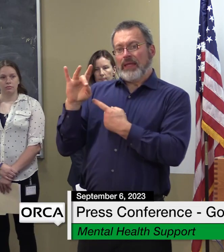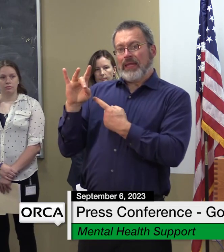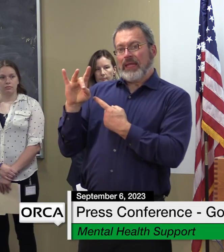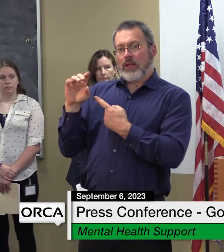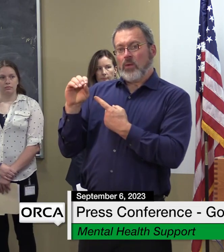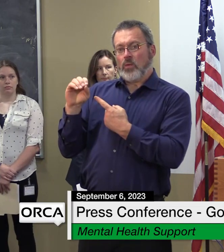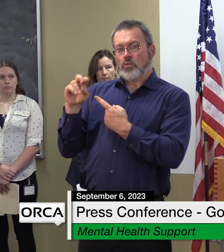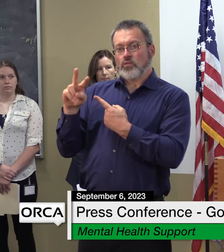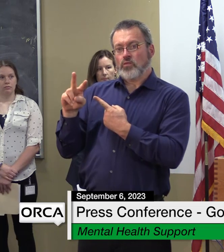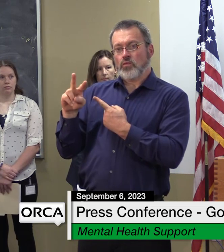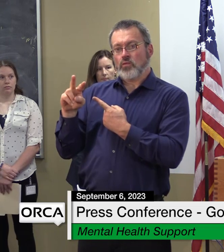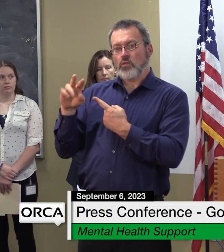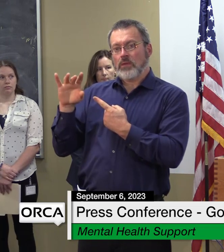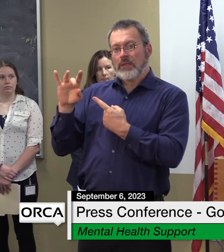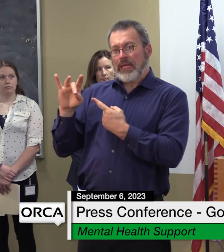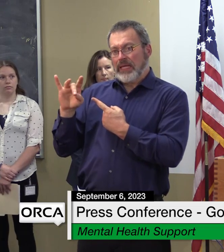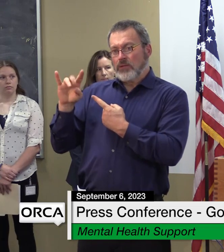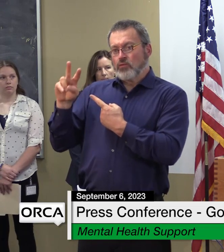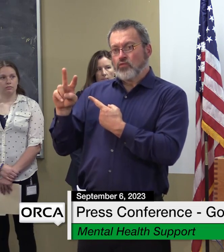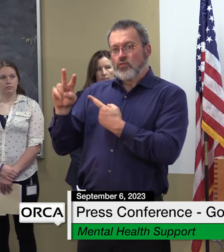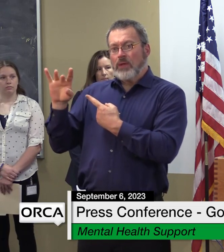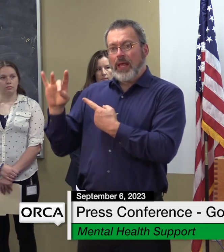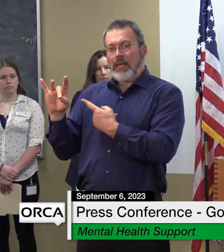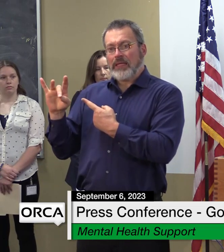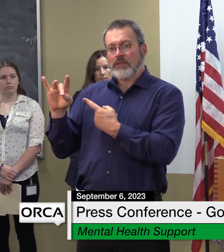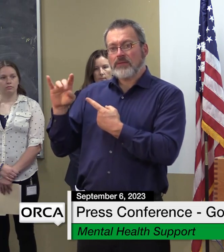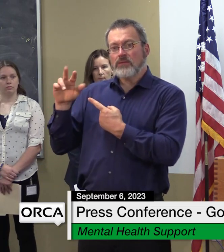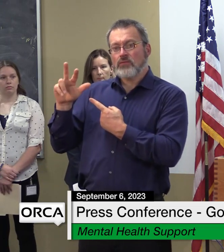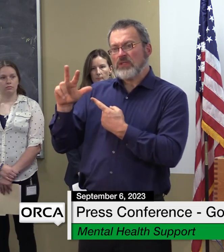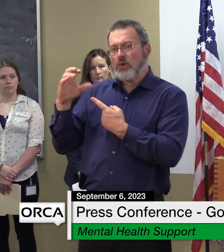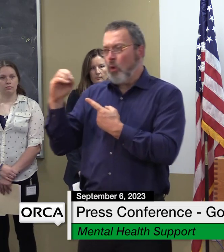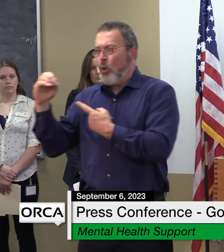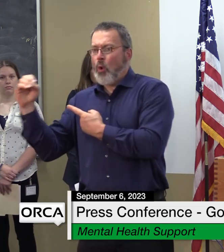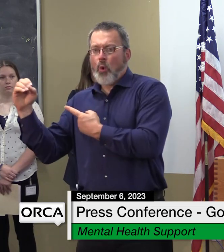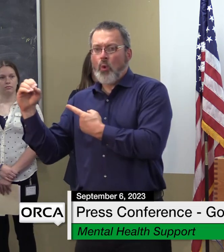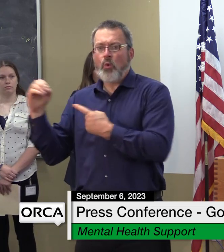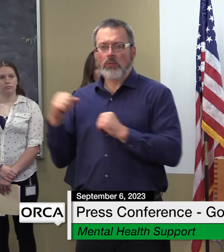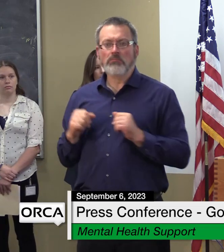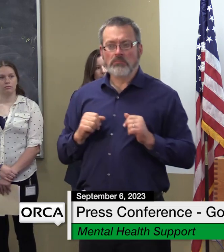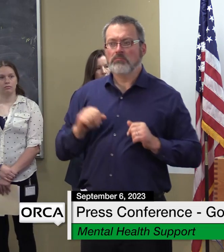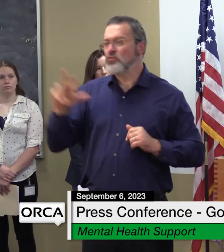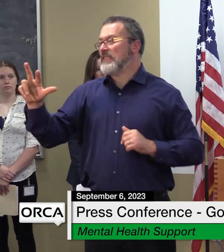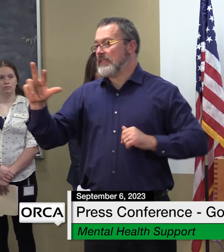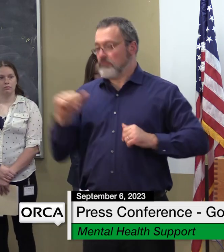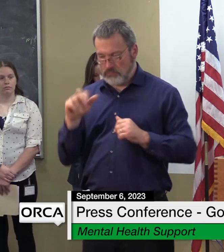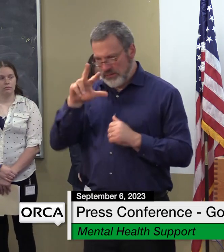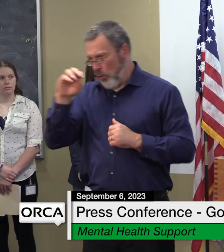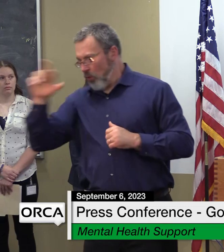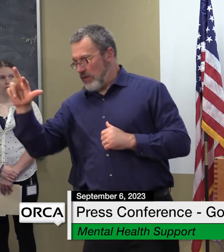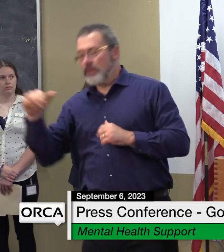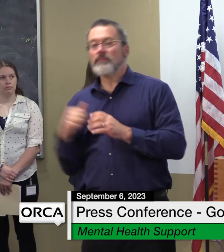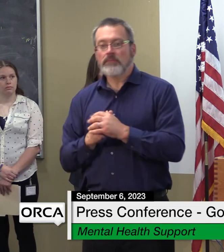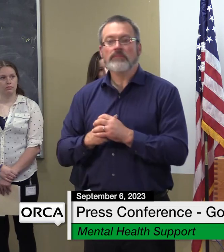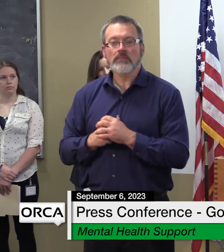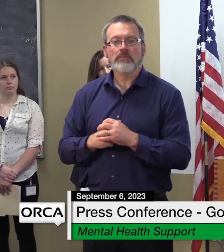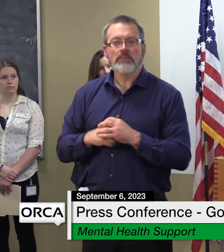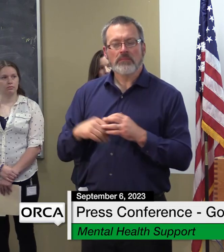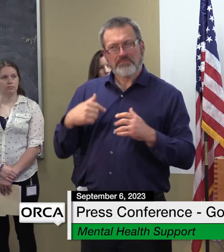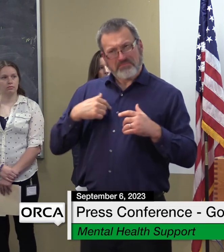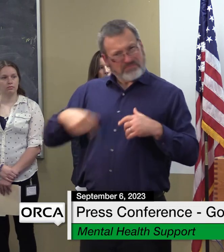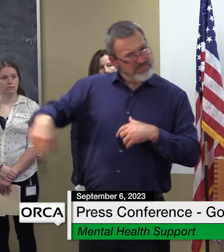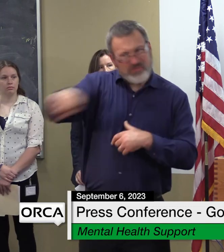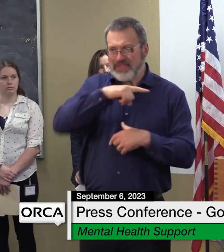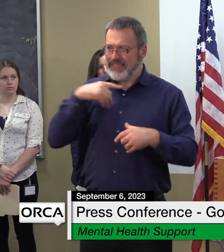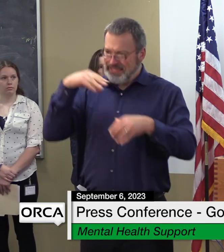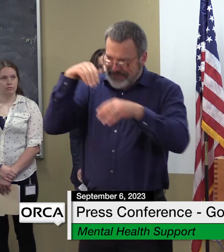802-828-3333 and we'll work to get you the help you need, because we're all in this together. I'll now turn it over to